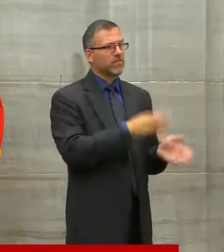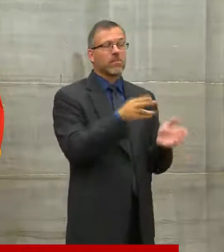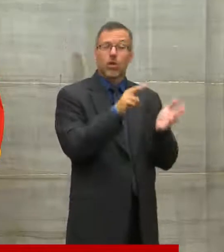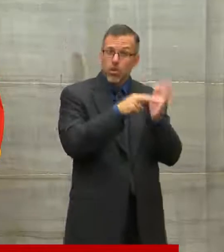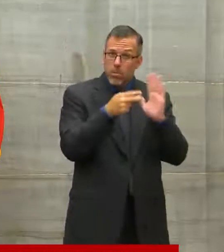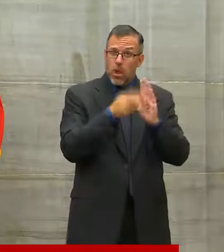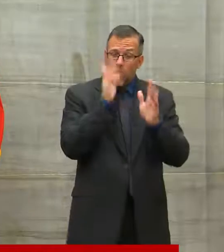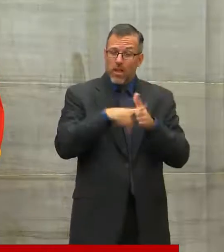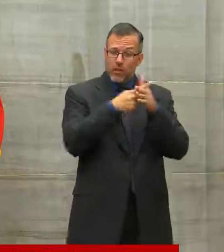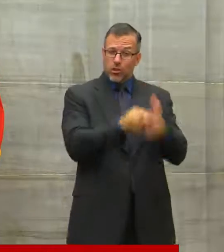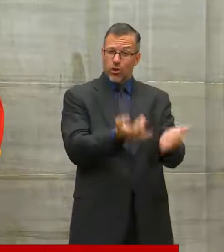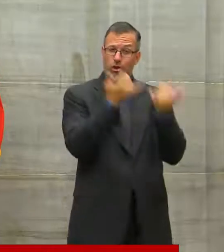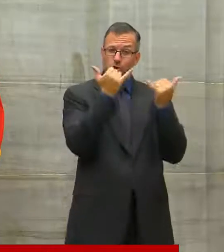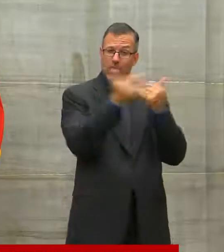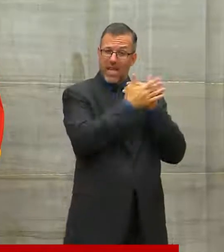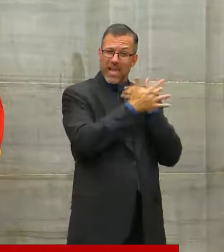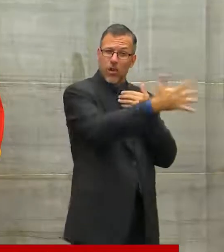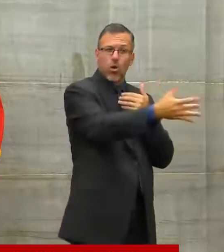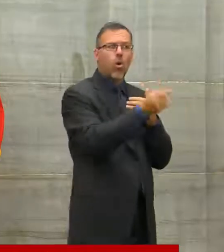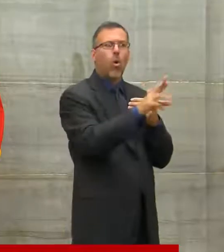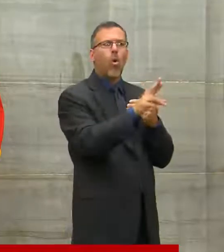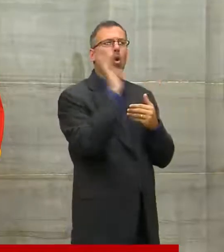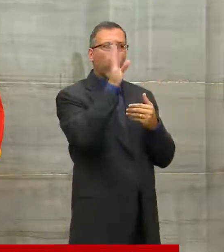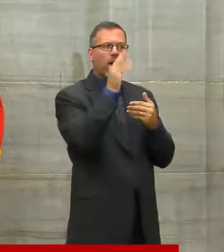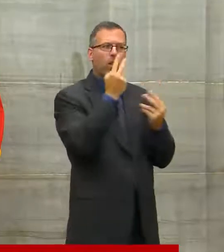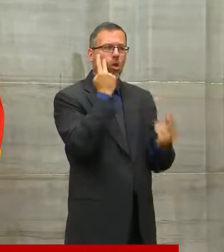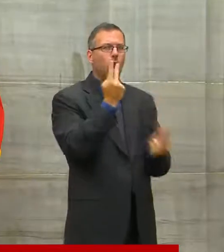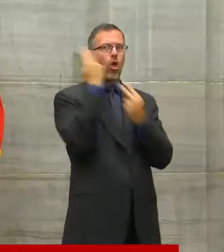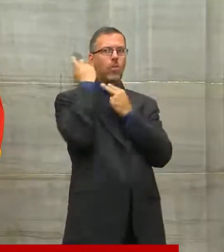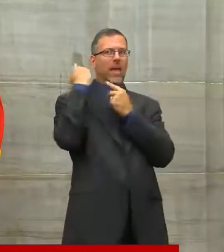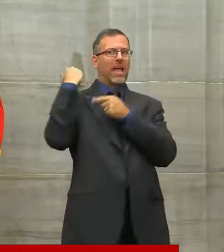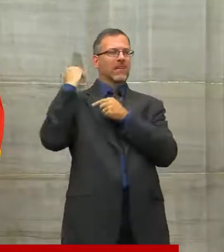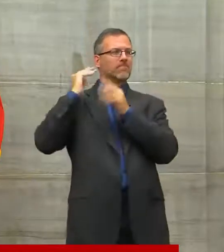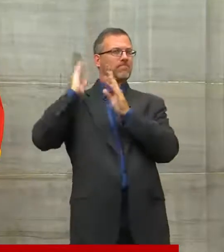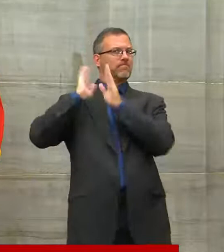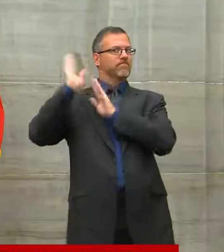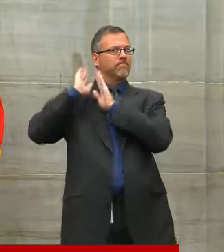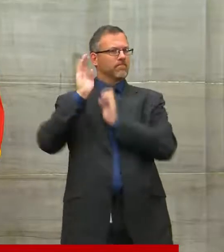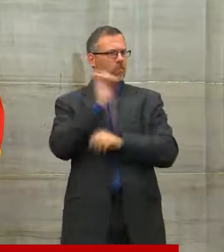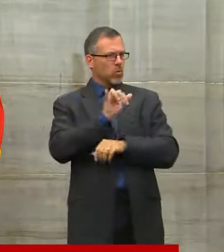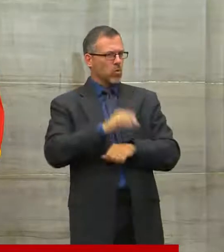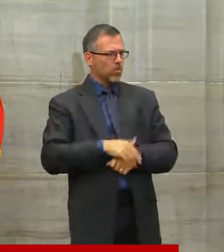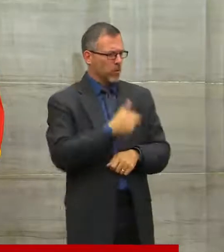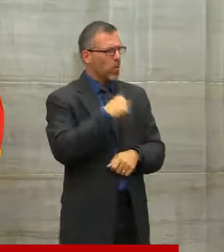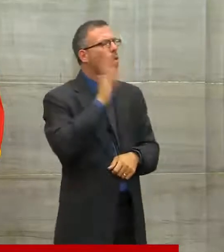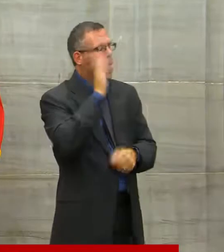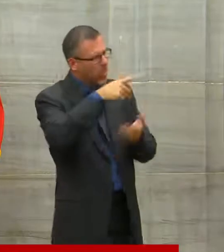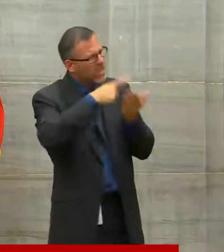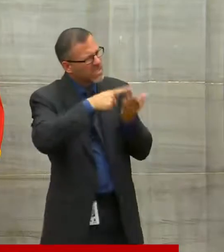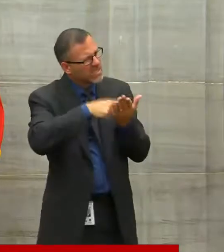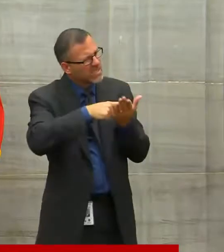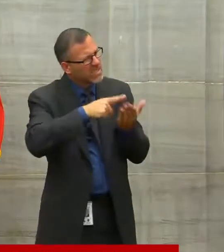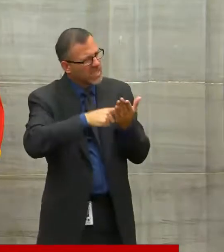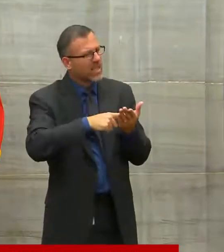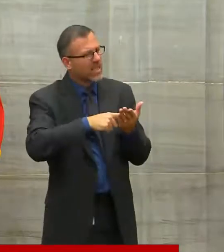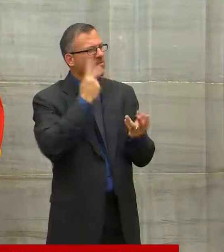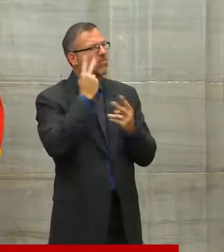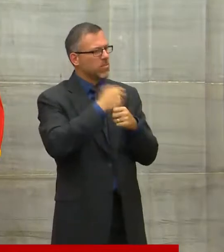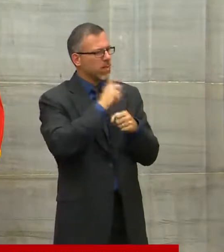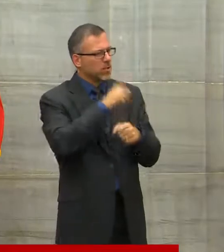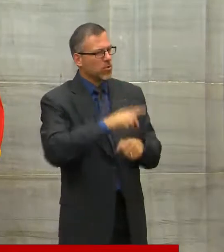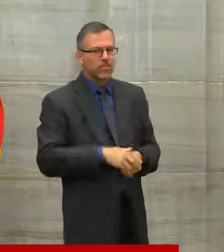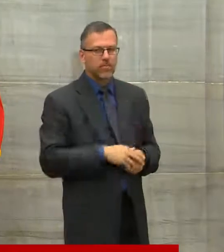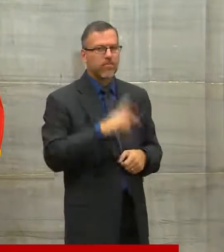only going forward? We will talk about that, and we can probably make it go backwards and look at that just to make sure. And